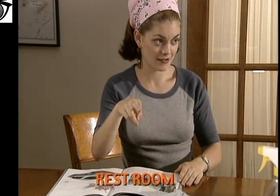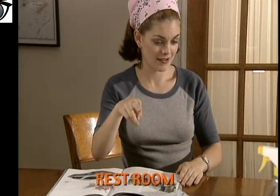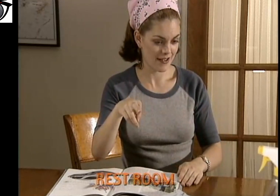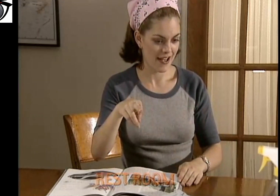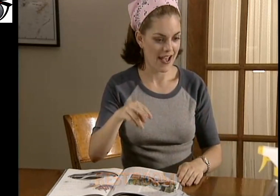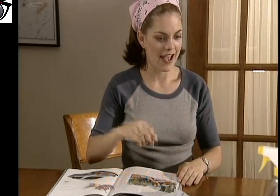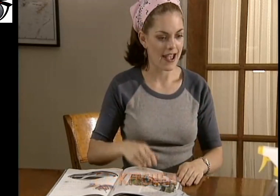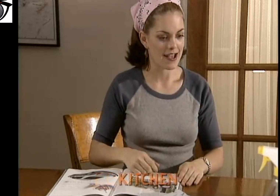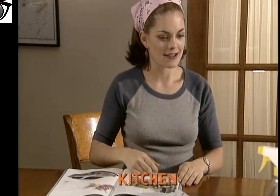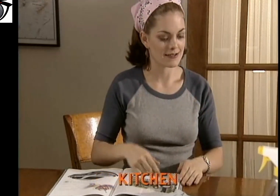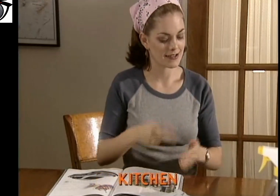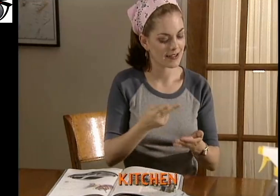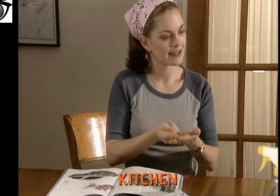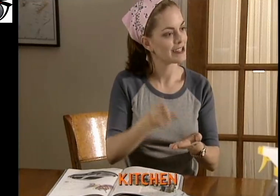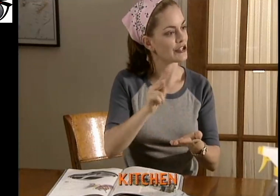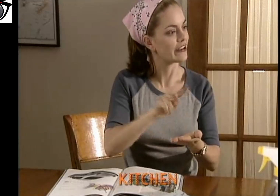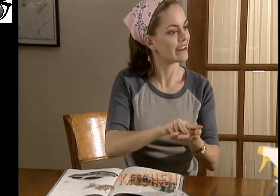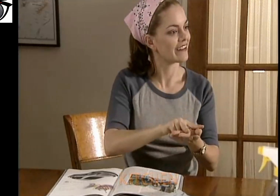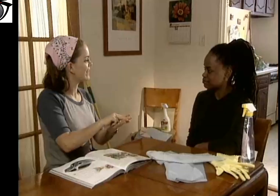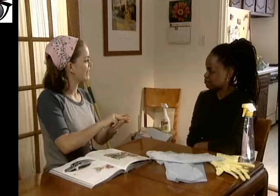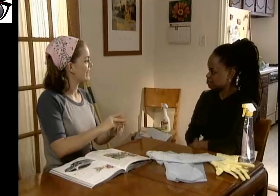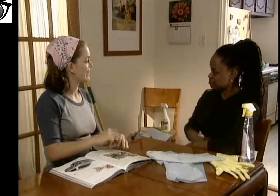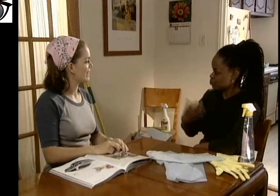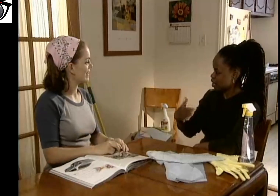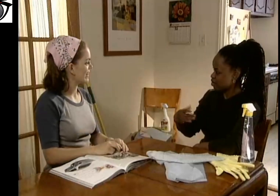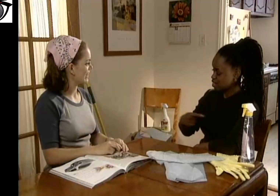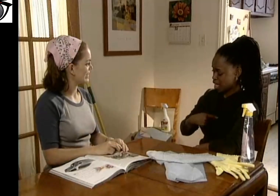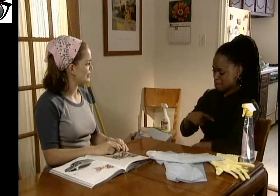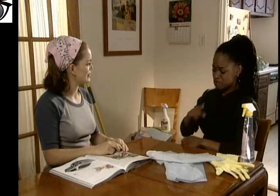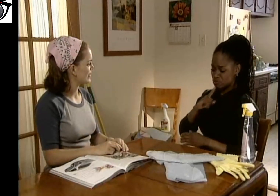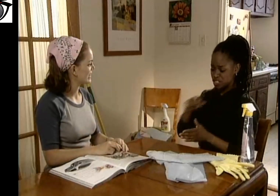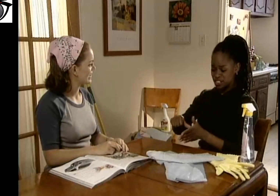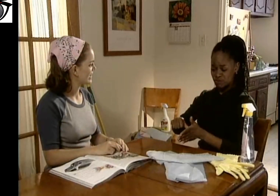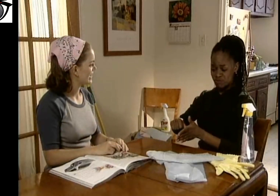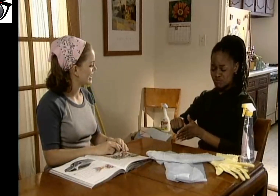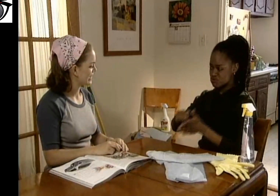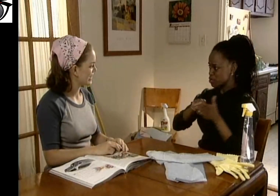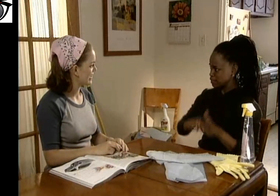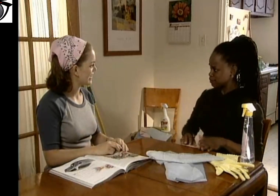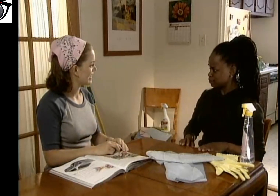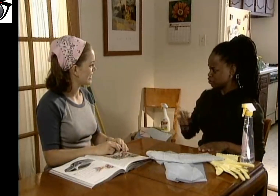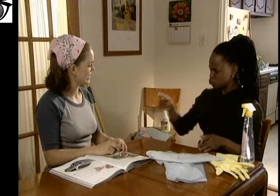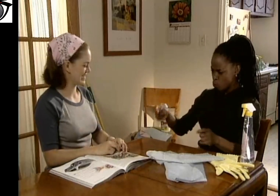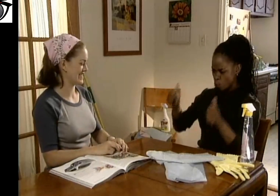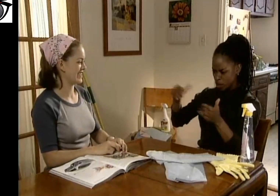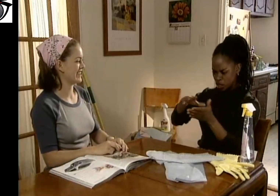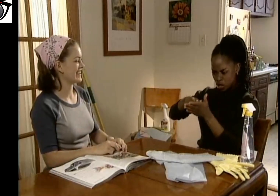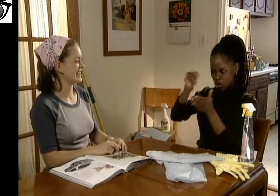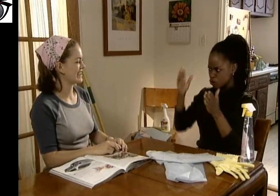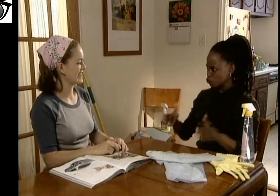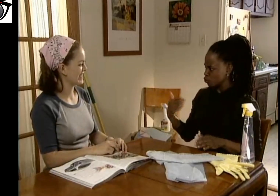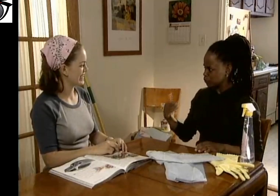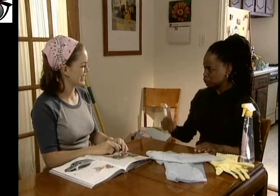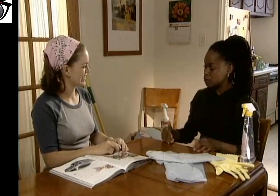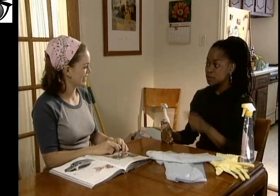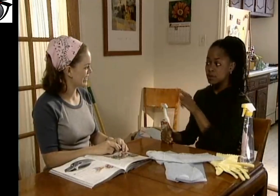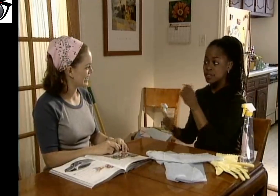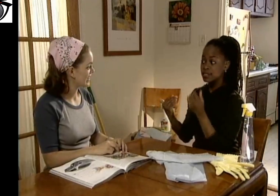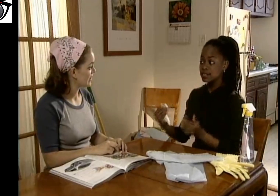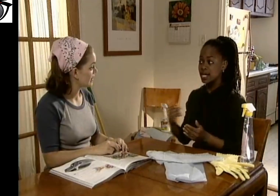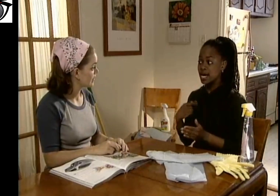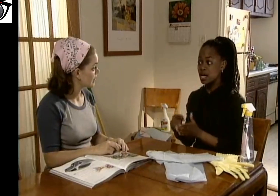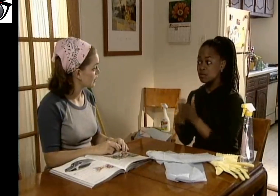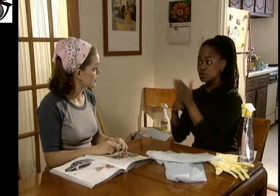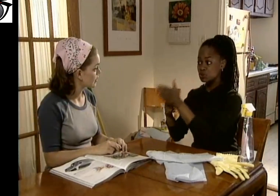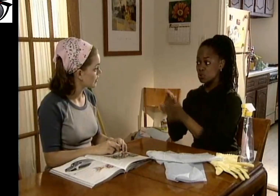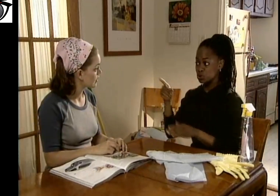restroom, and kitchen. I'm impressed. You're a quick learner.